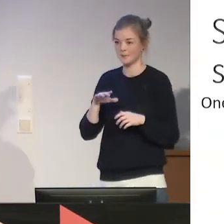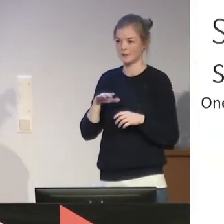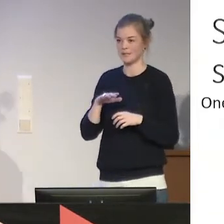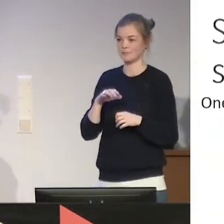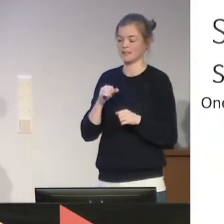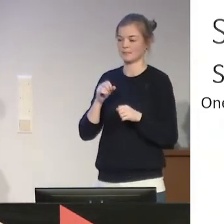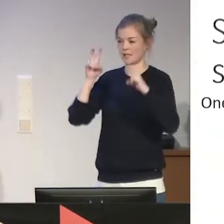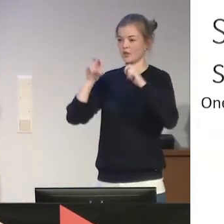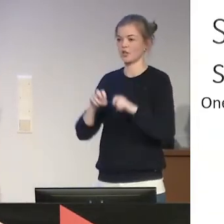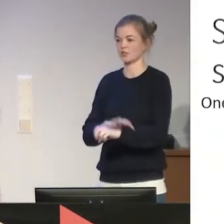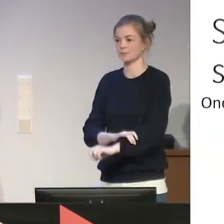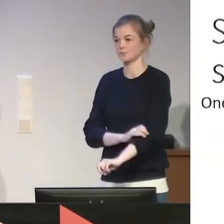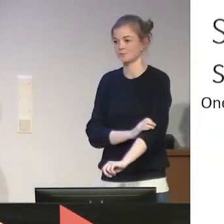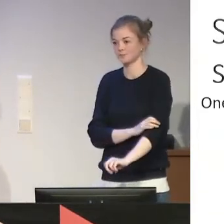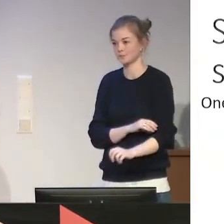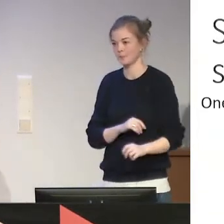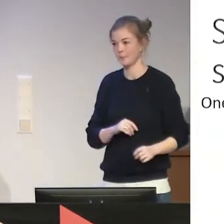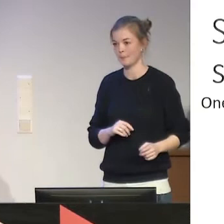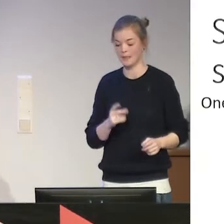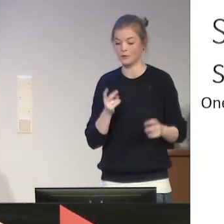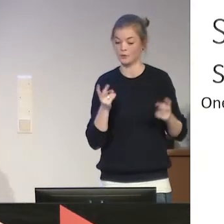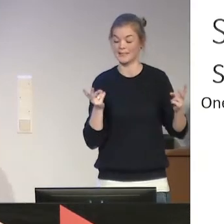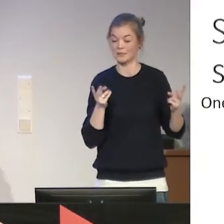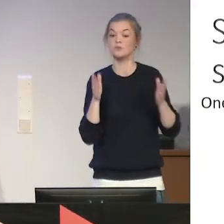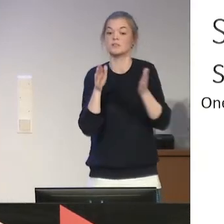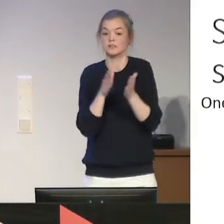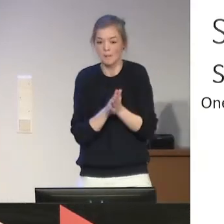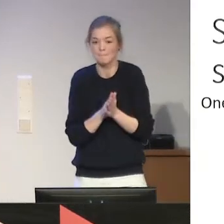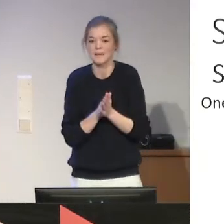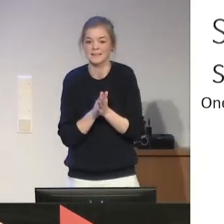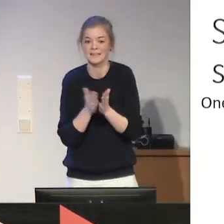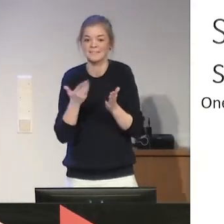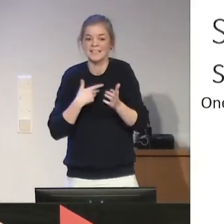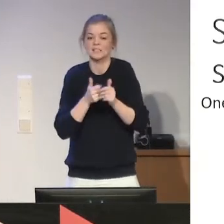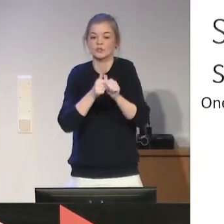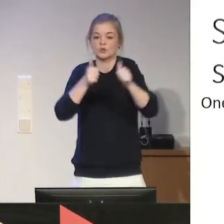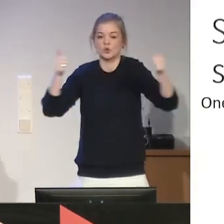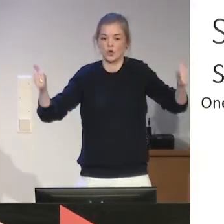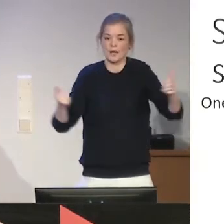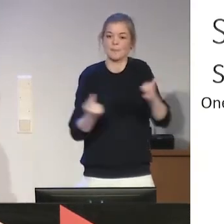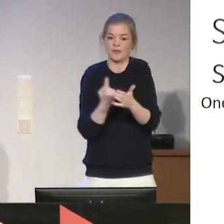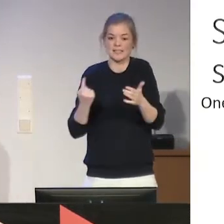In the real space analysis afterwards. So it was they were kind of playing each other good,